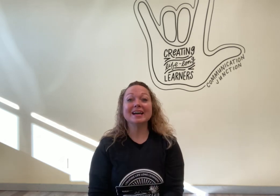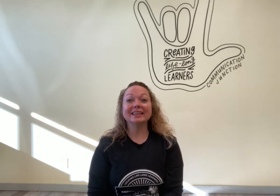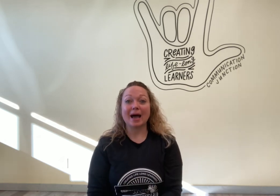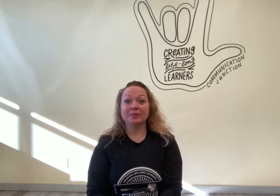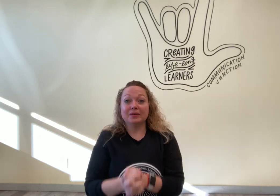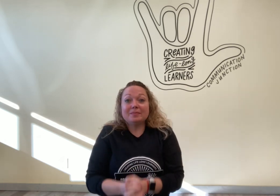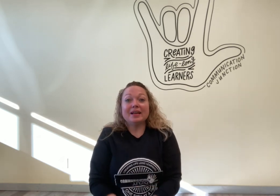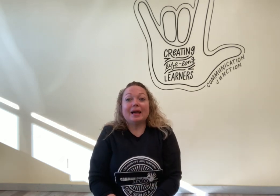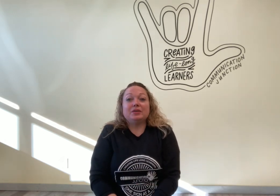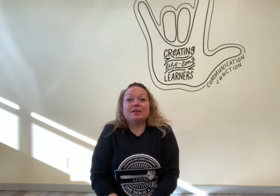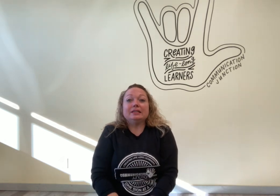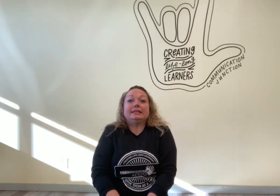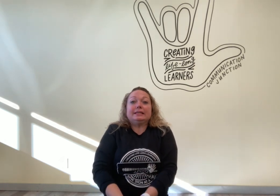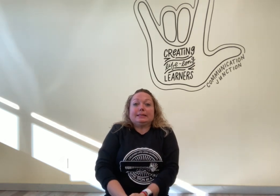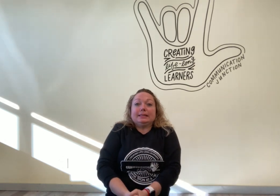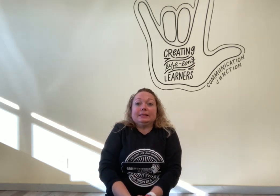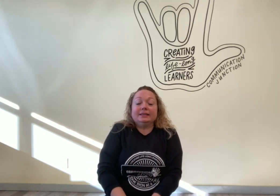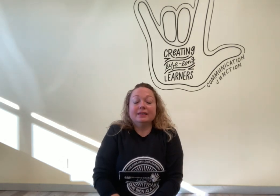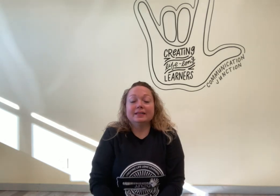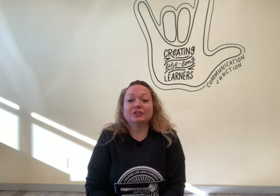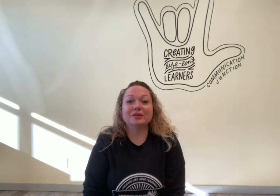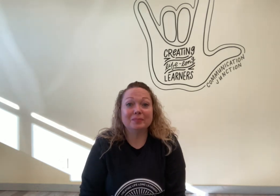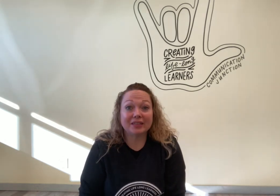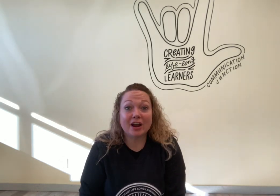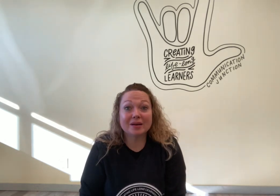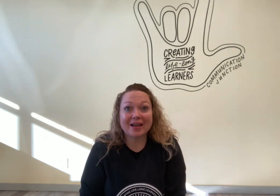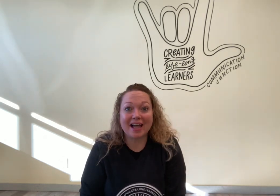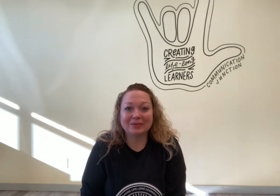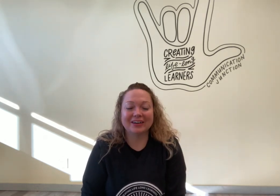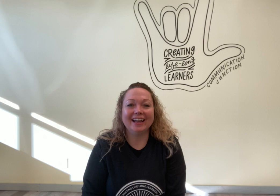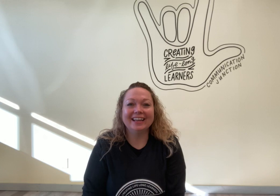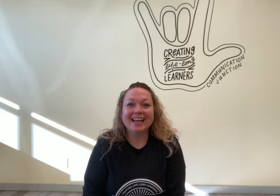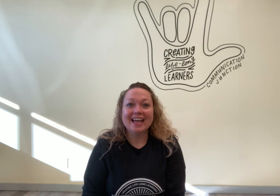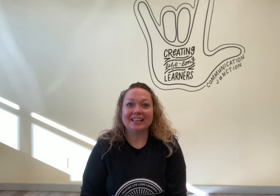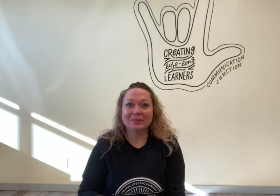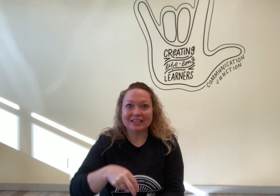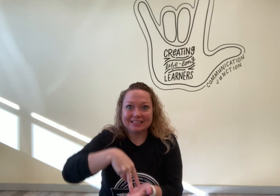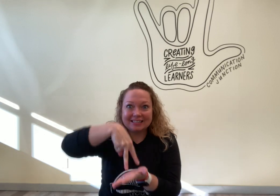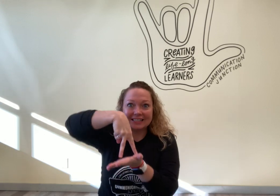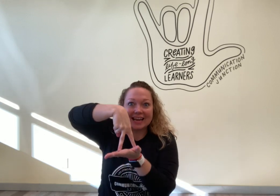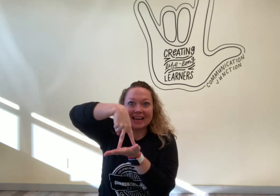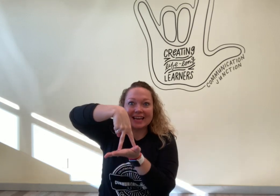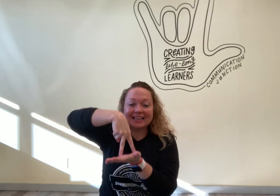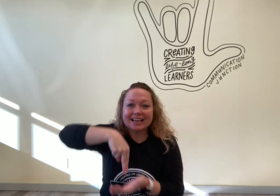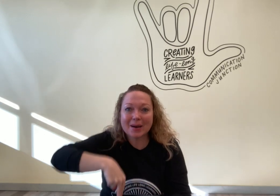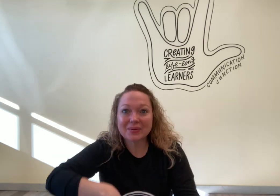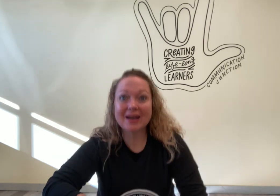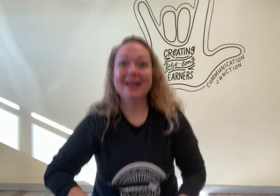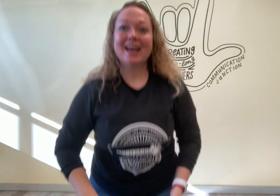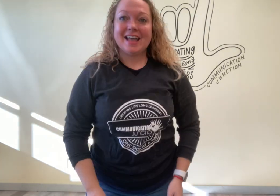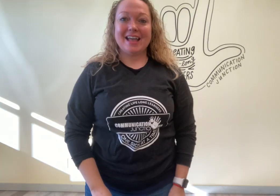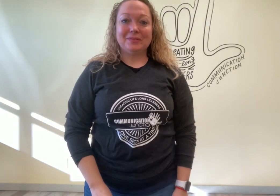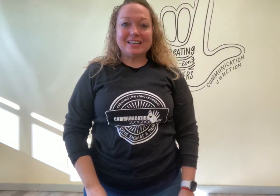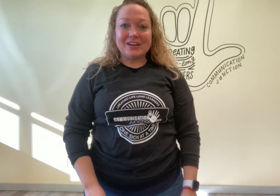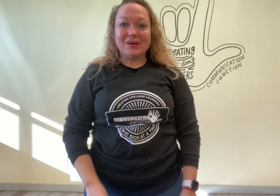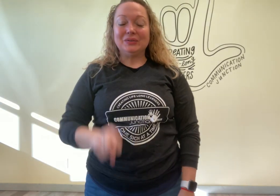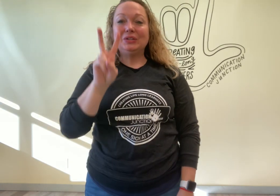lap. They're in my lap. You can't really see it because it's not on the screen, but they are in my lap, okay? And then we're gonna stand up and we're gonna go